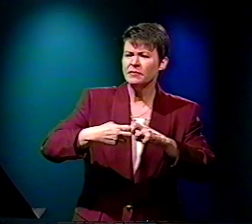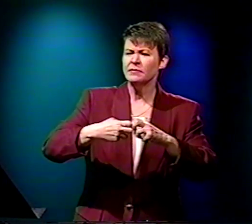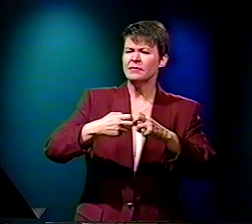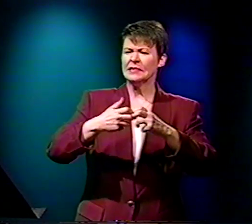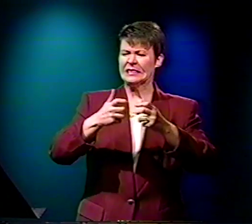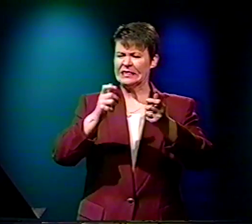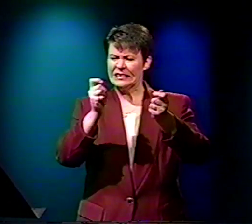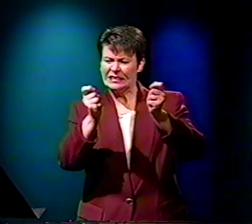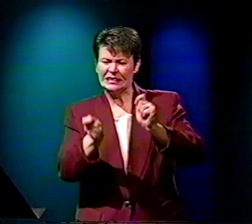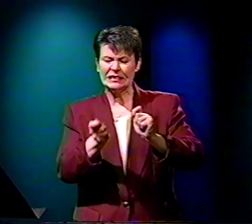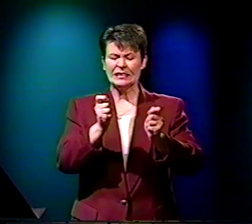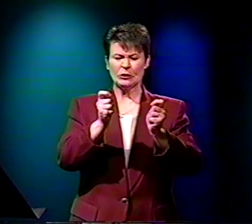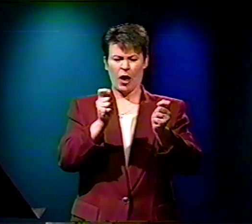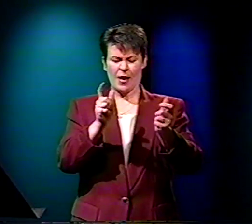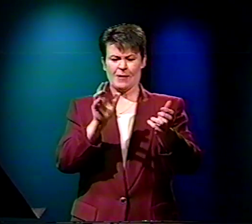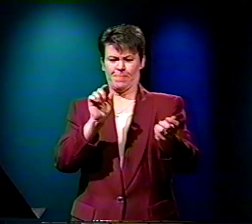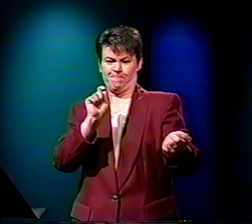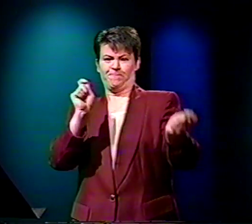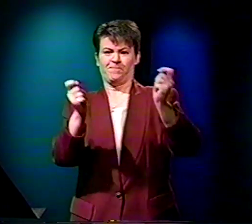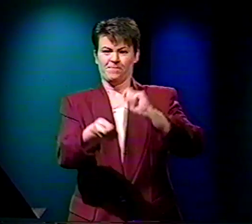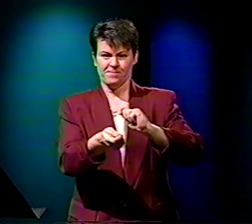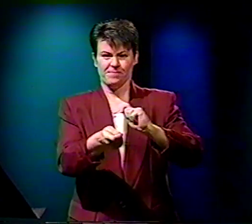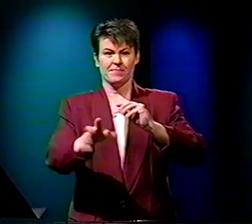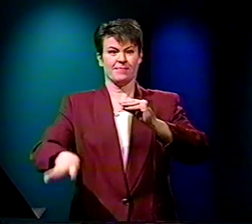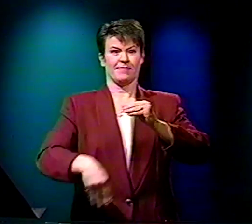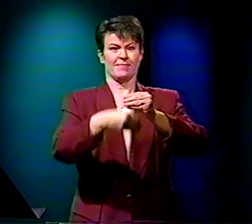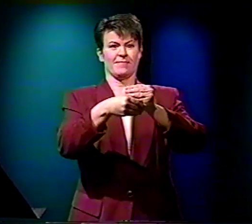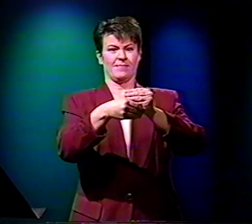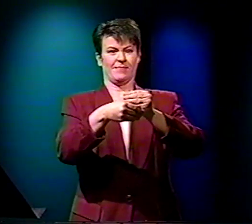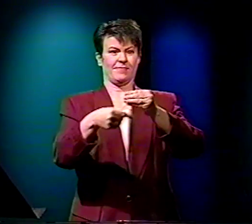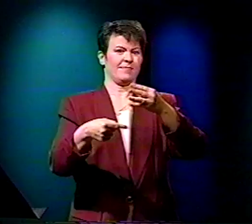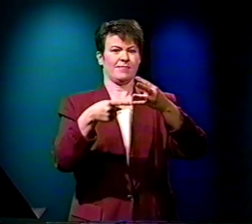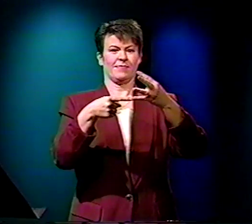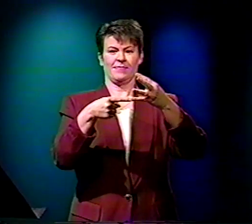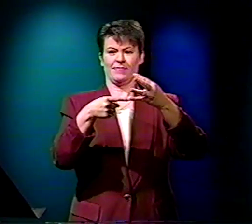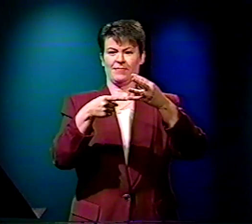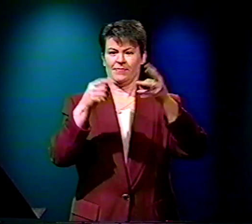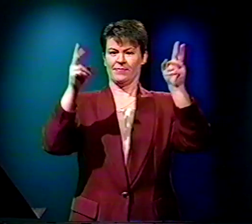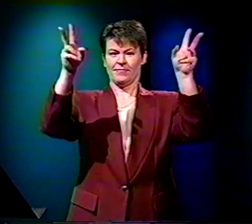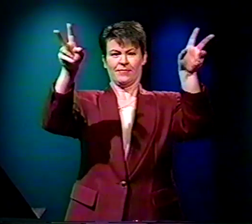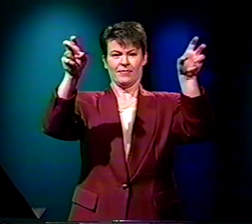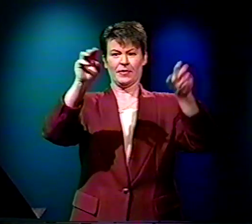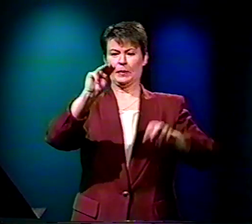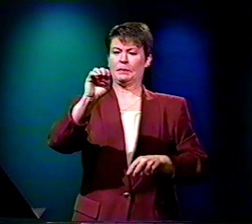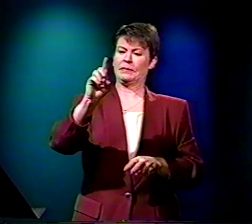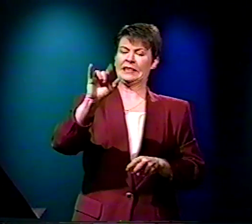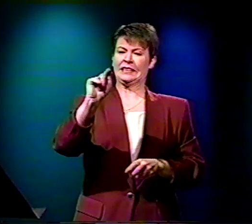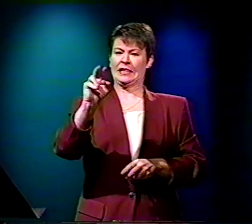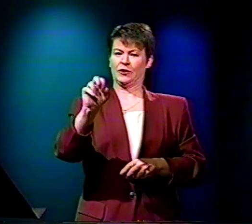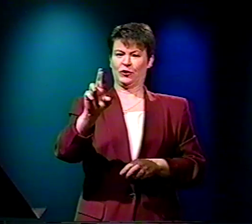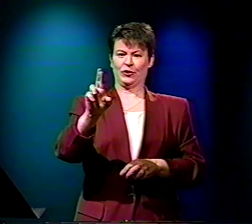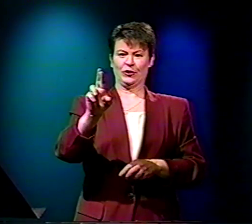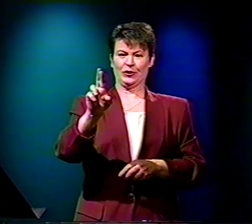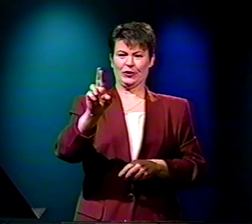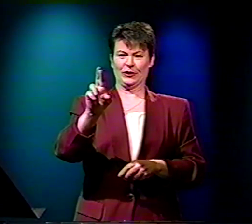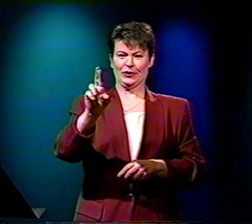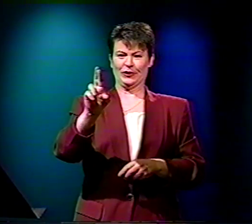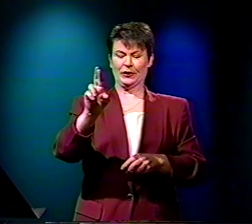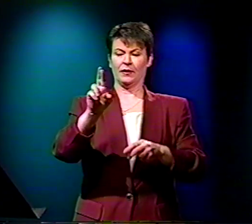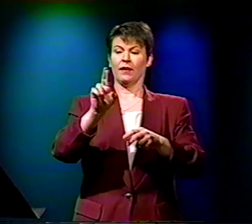understand that there was a recognition that each model had some problems, and so there was another mega shift, and there was a fourth model established, and that was